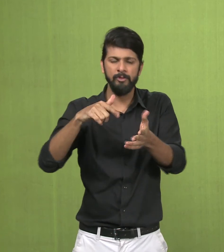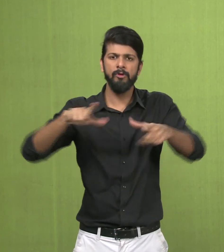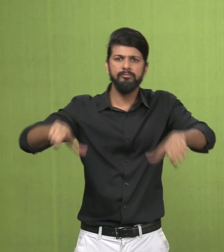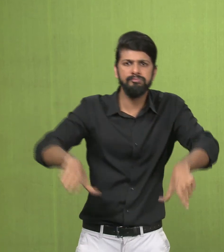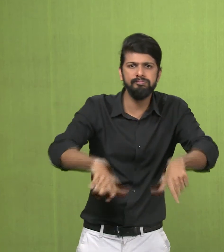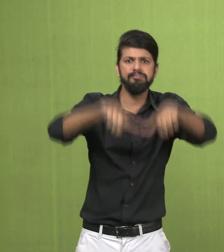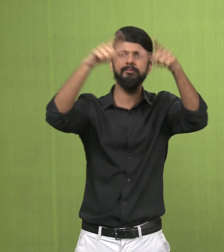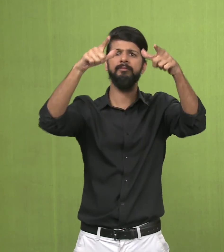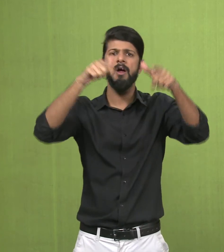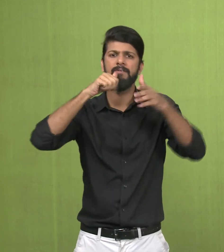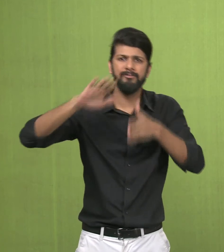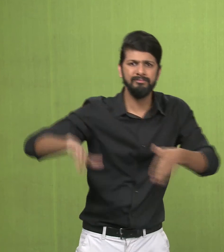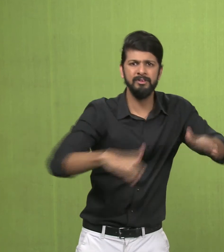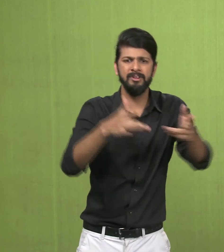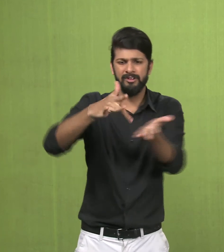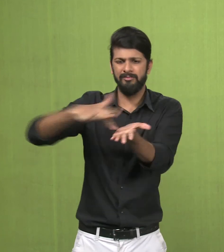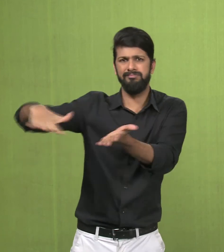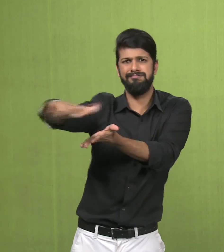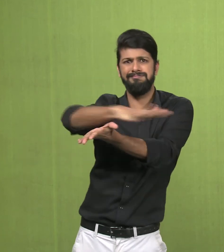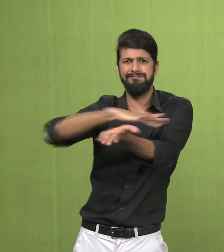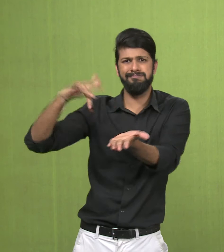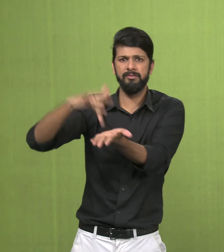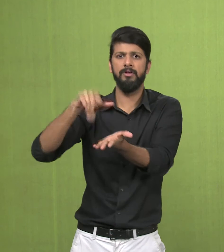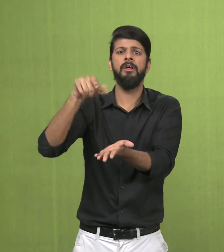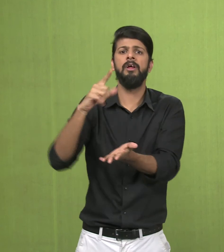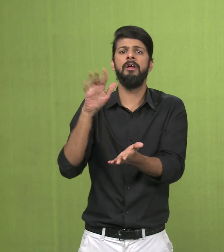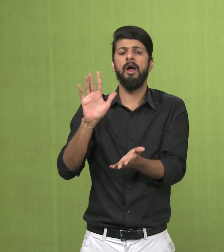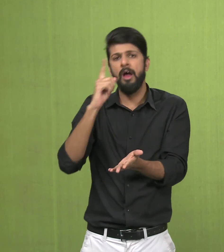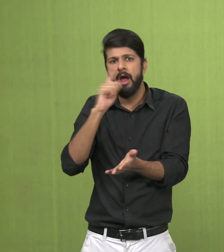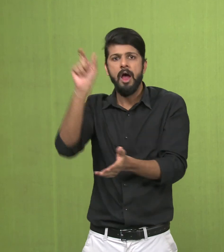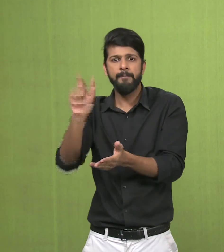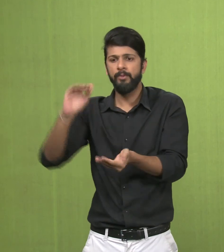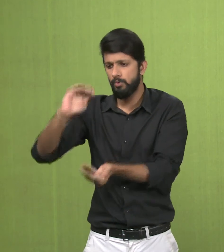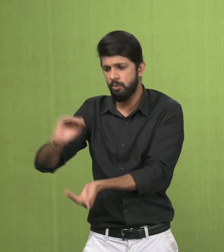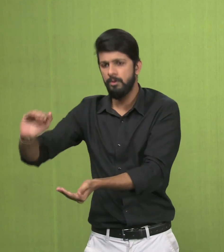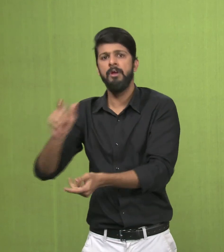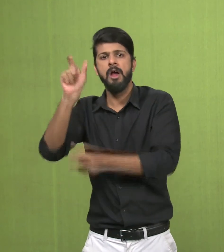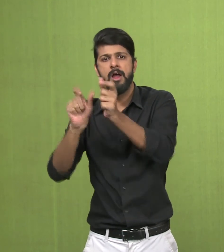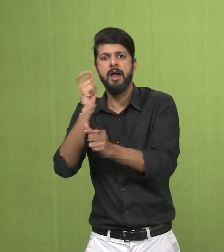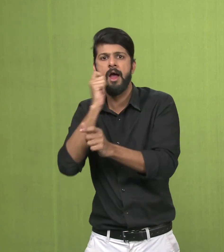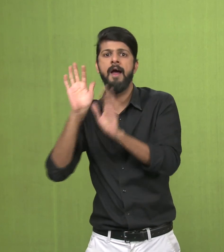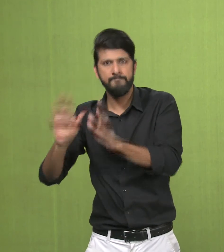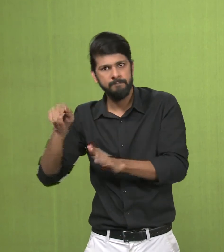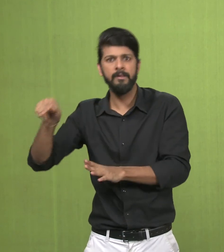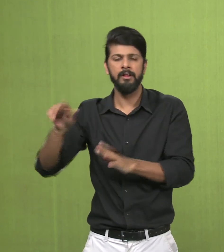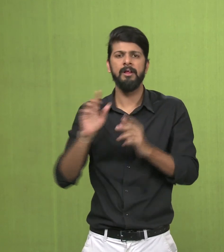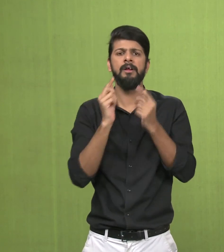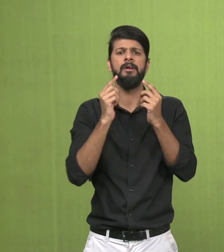natural spirits who are connected to the forests, to water, to fertility. They are